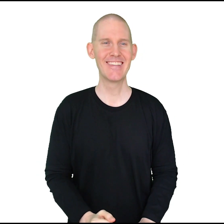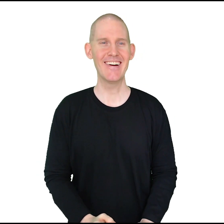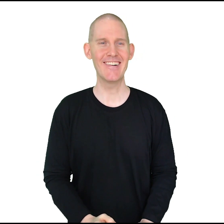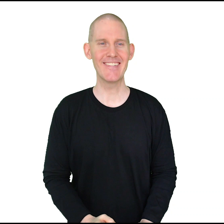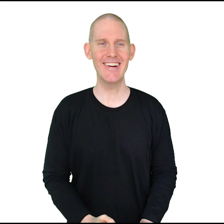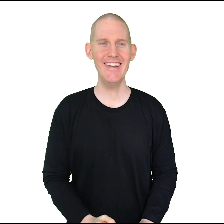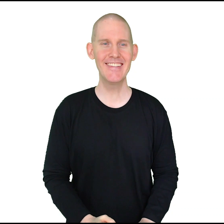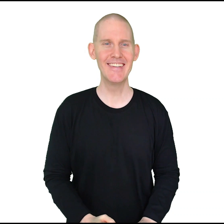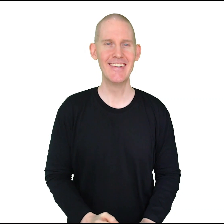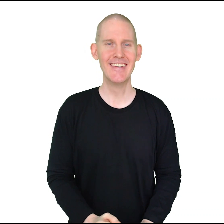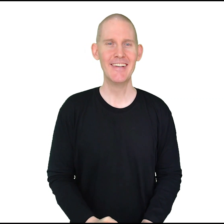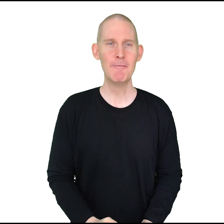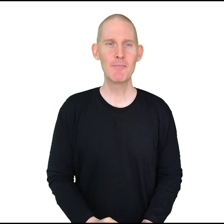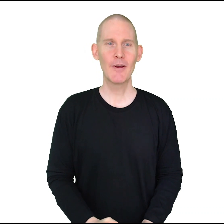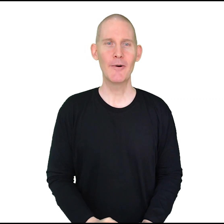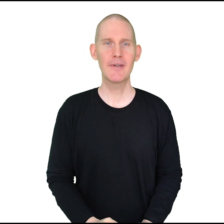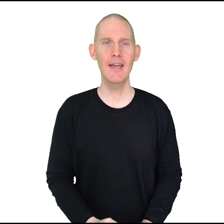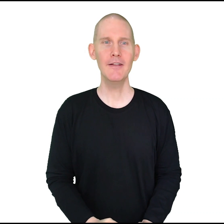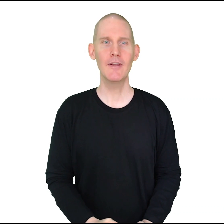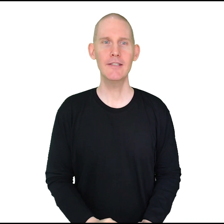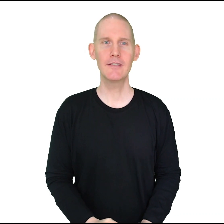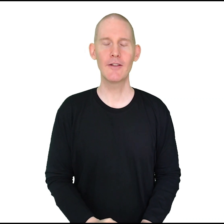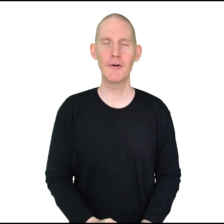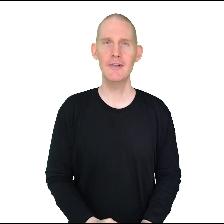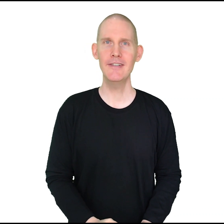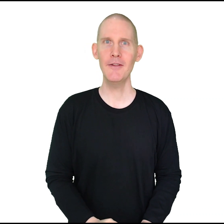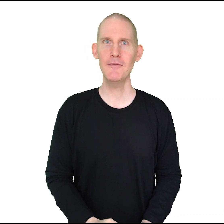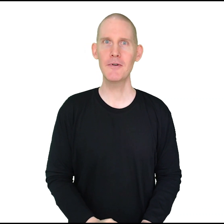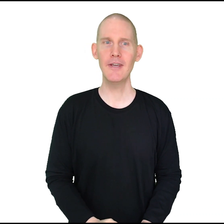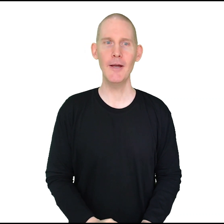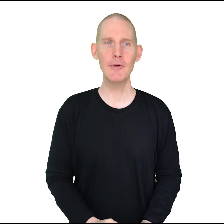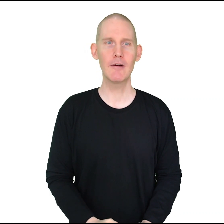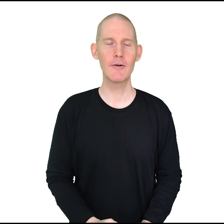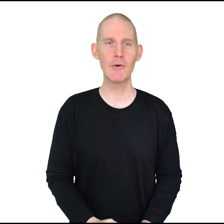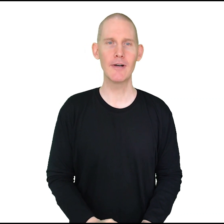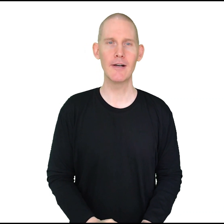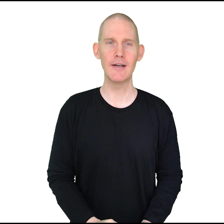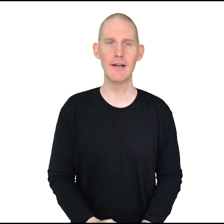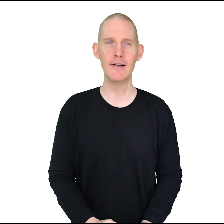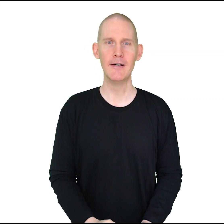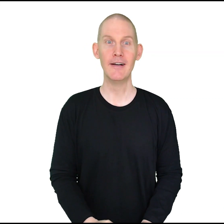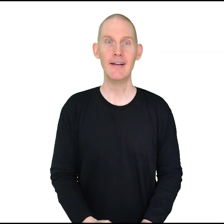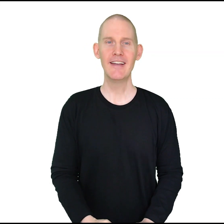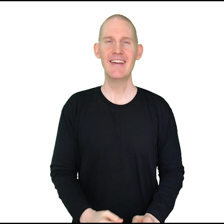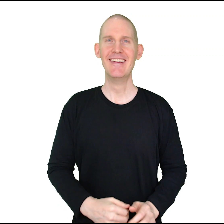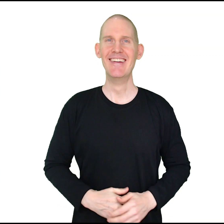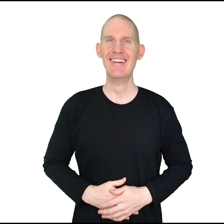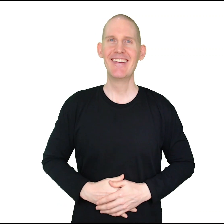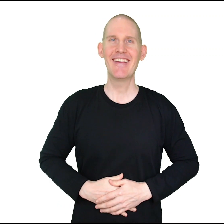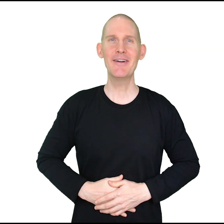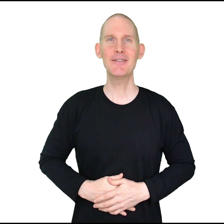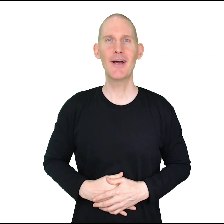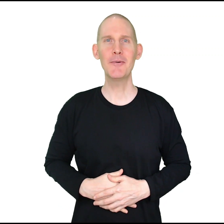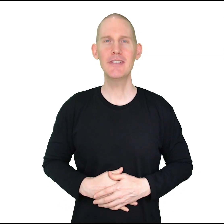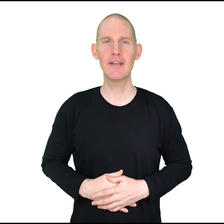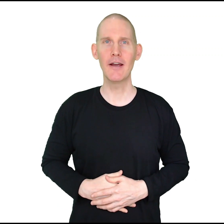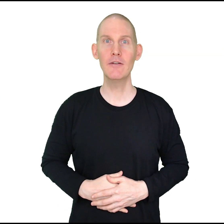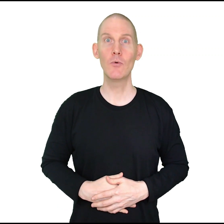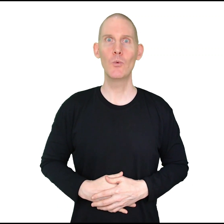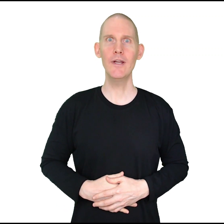All right. Okay, let's learn another vocabulary word. Here's how we sign weird.